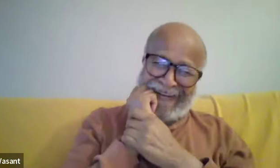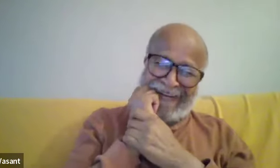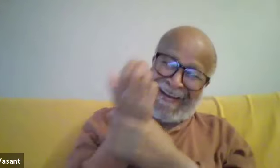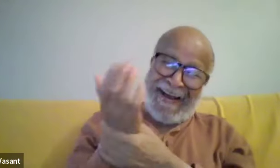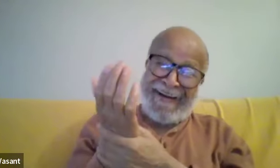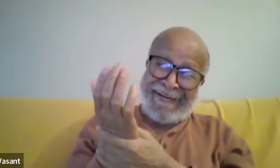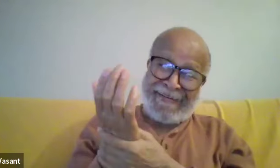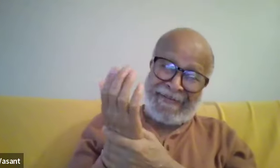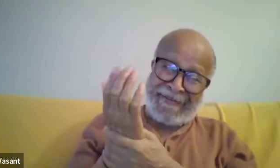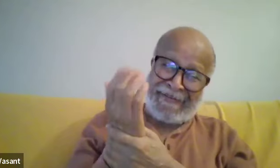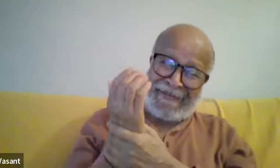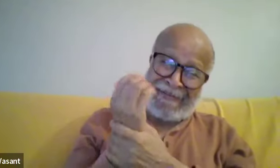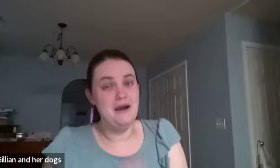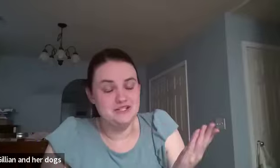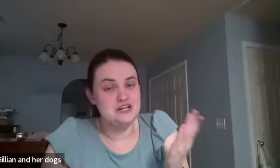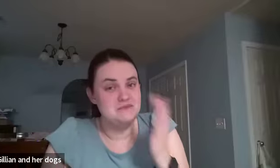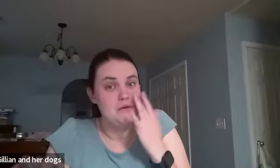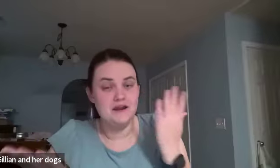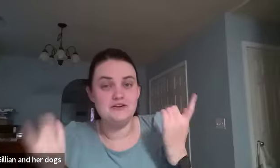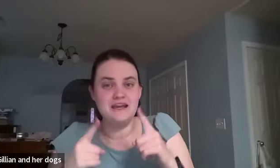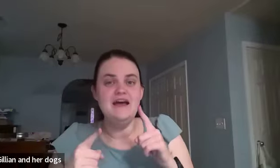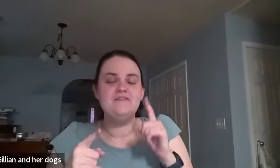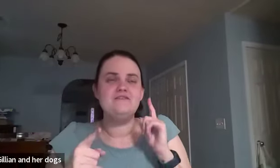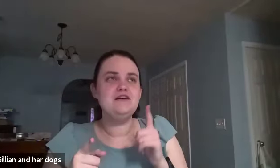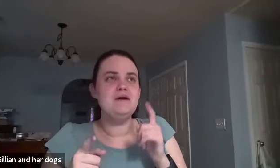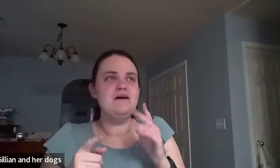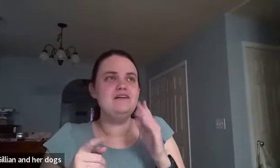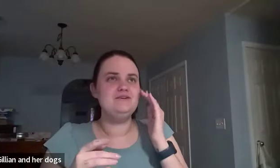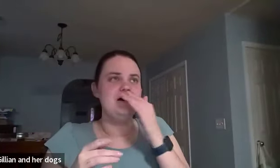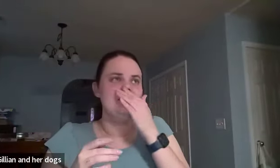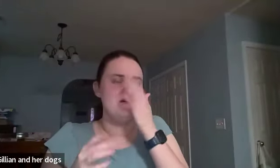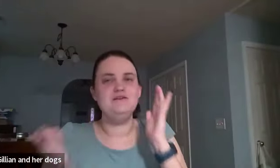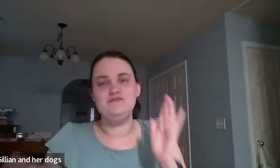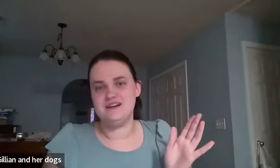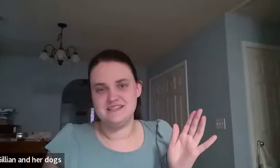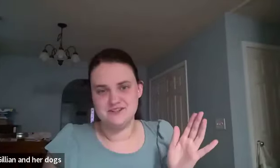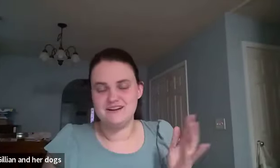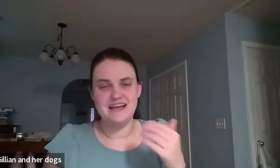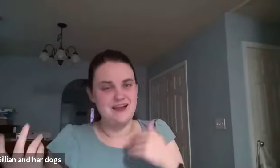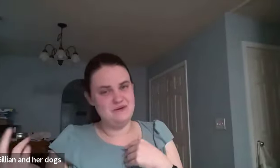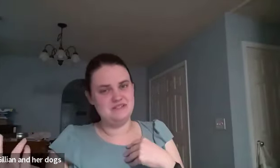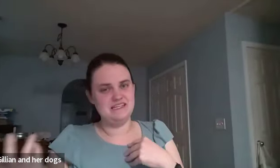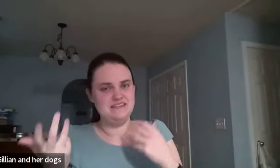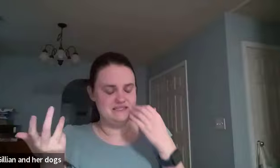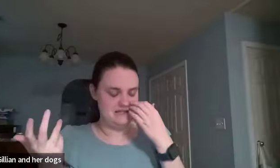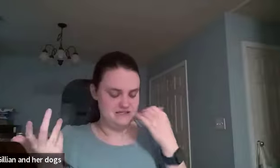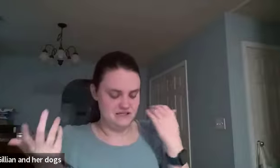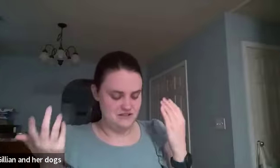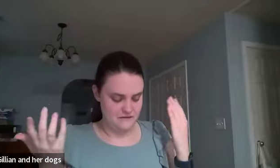catfish. Yeah. And so, I mean, trust me. Oh, I agree. Think about if you, I don't know if you guys ever saw, because I remember seeing these as a kid because I used to think